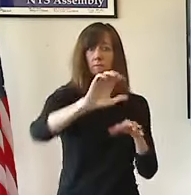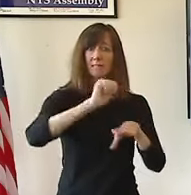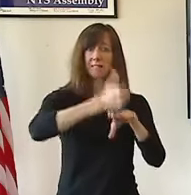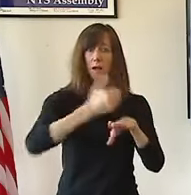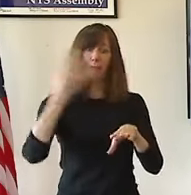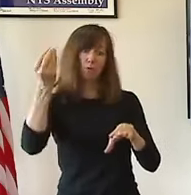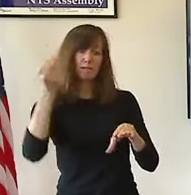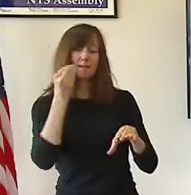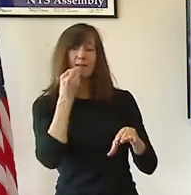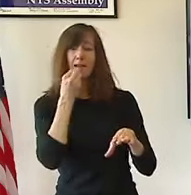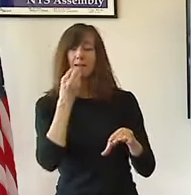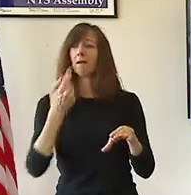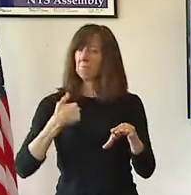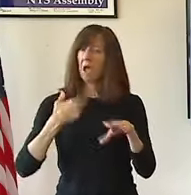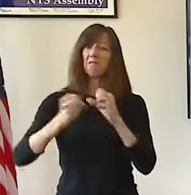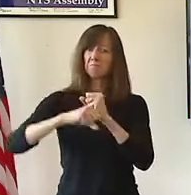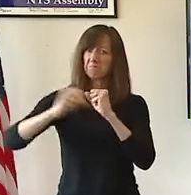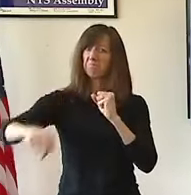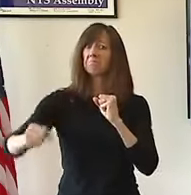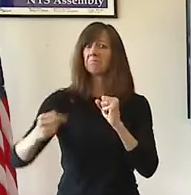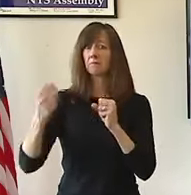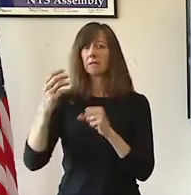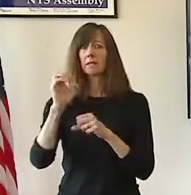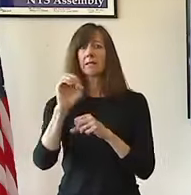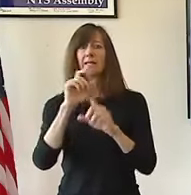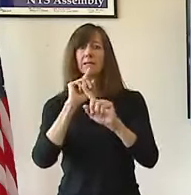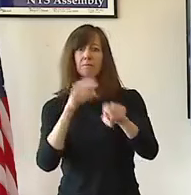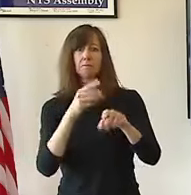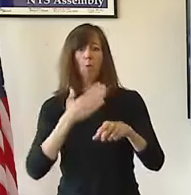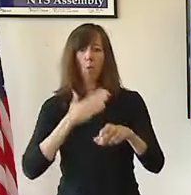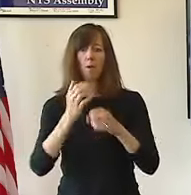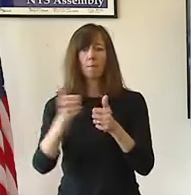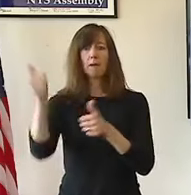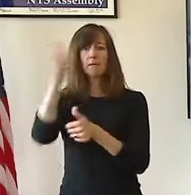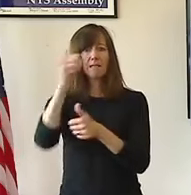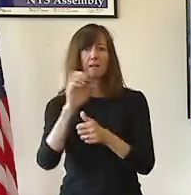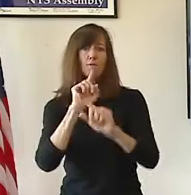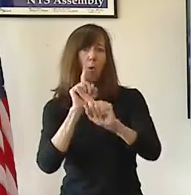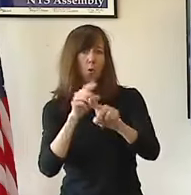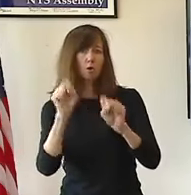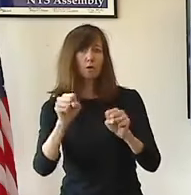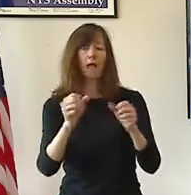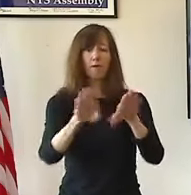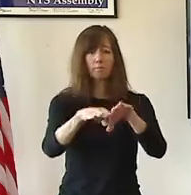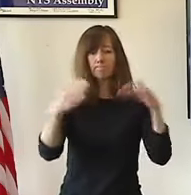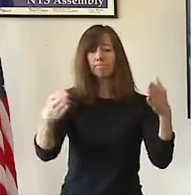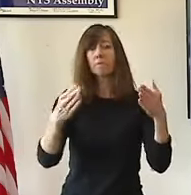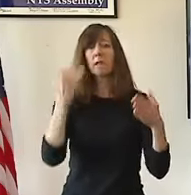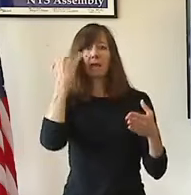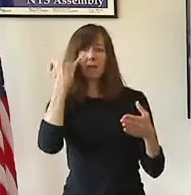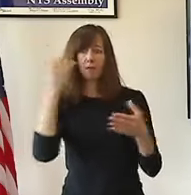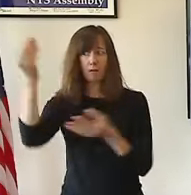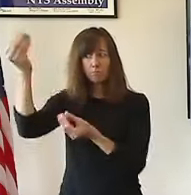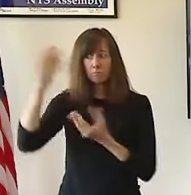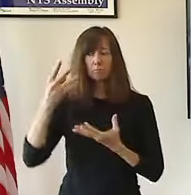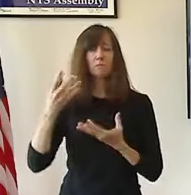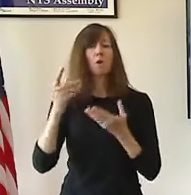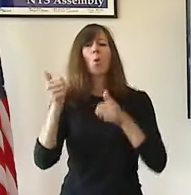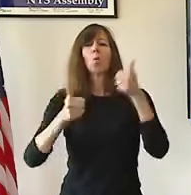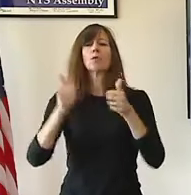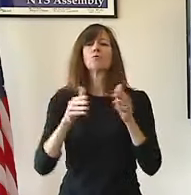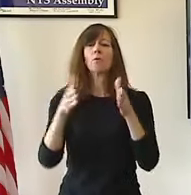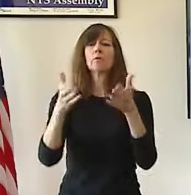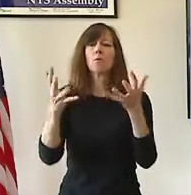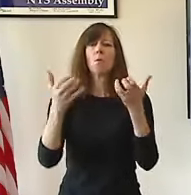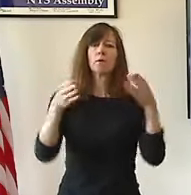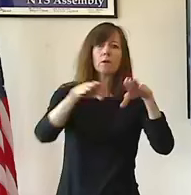executive order that would permit that to happen. They just need to identify the road and the conditions by which they want it to opened or closed to traffic, but open